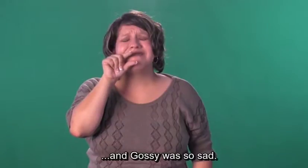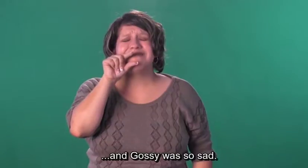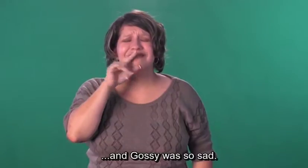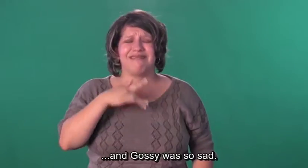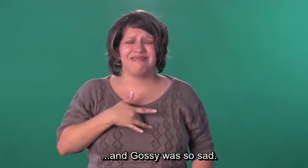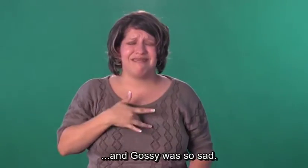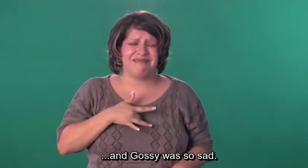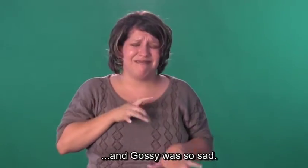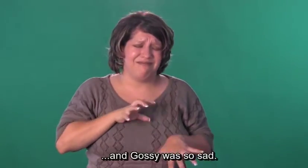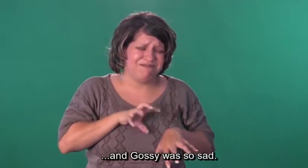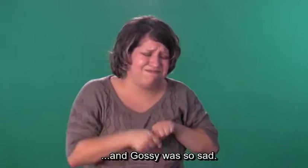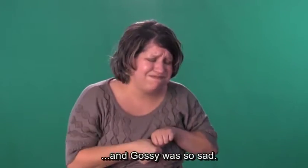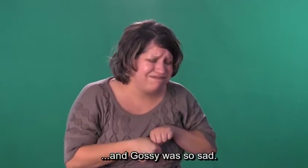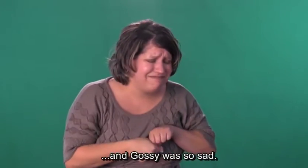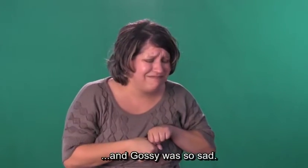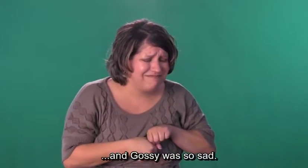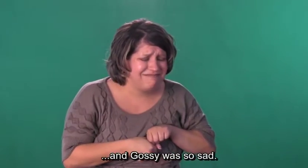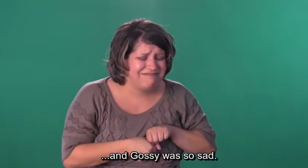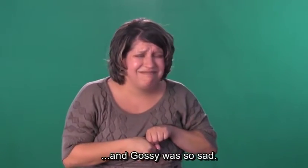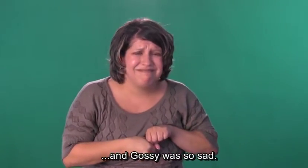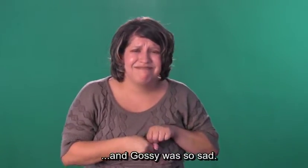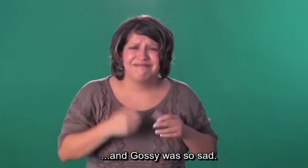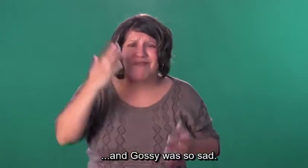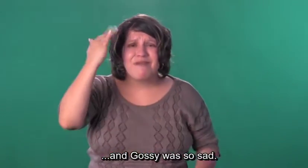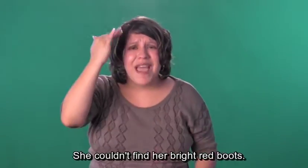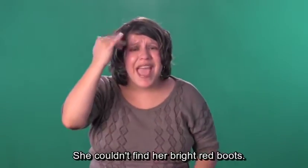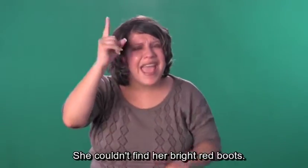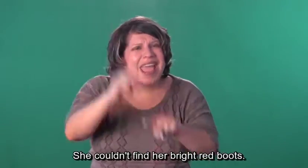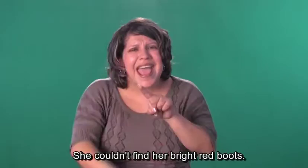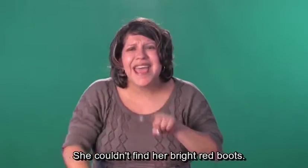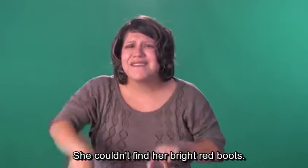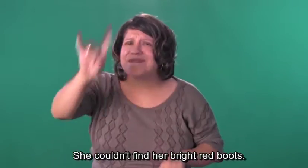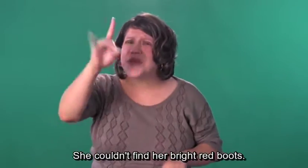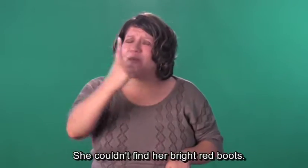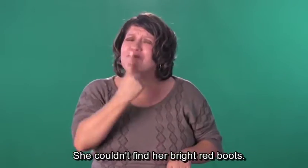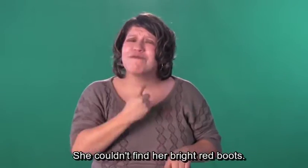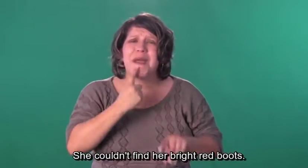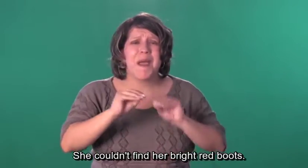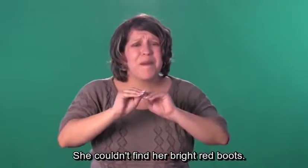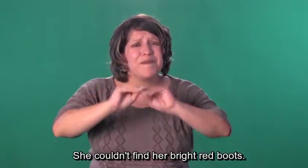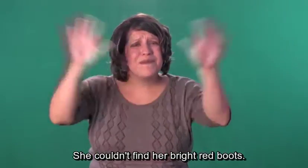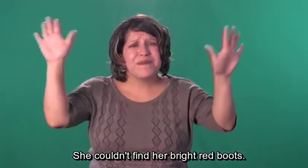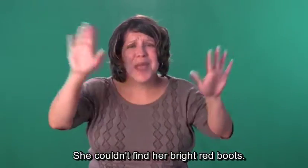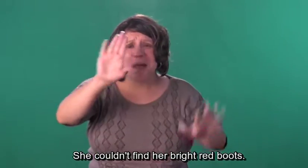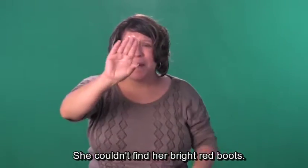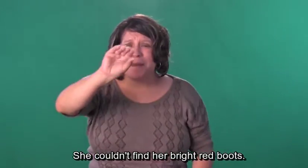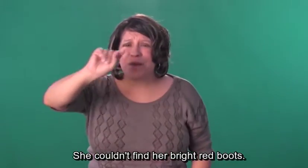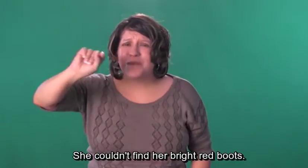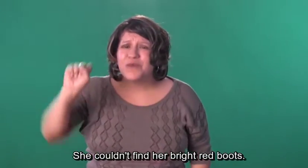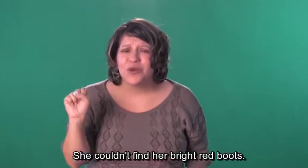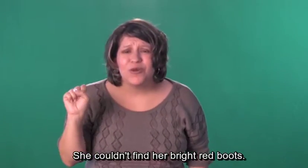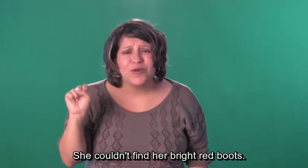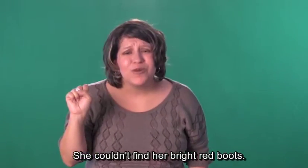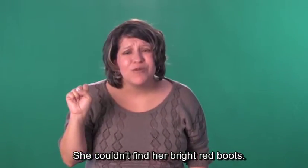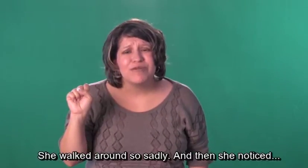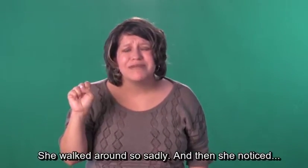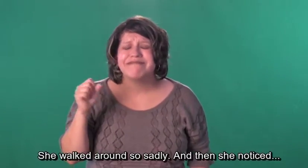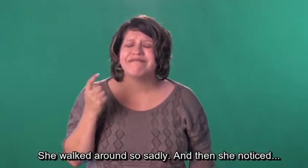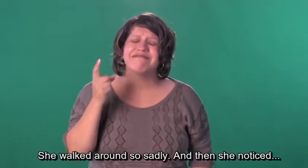And Gossie was so sad. She couldn't find her bright red boots. She